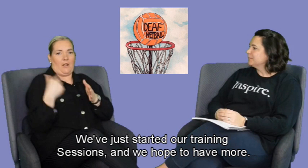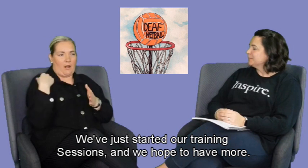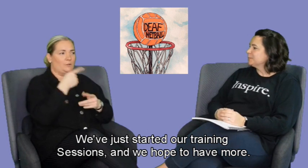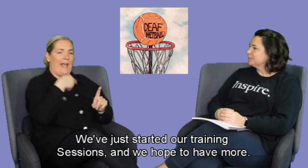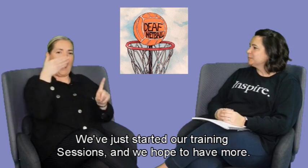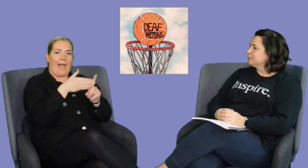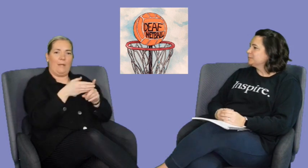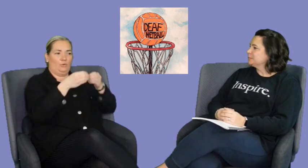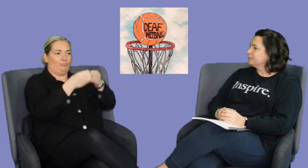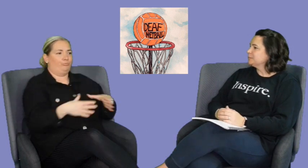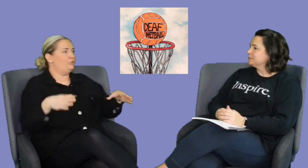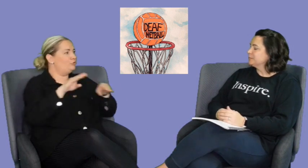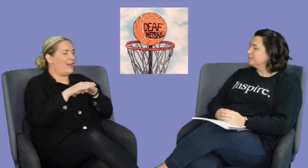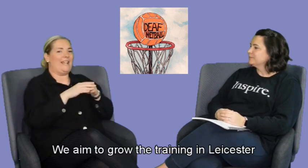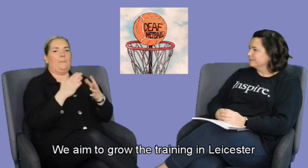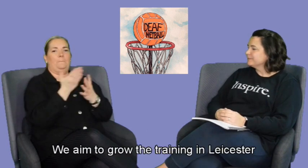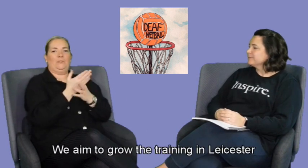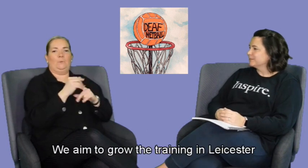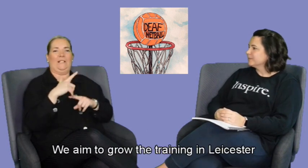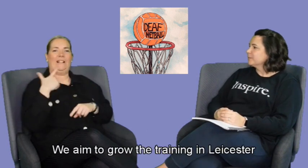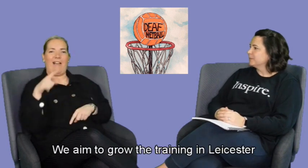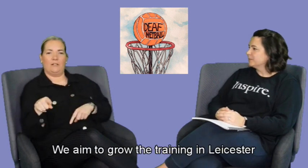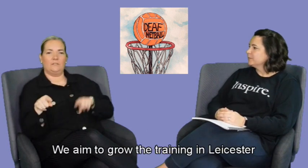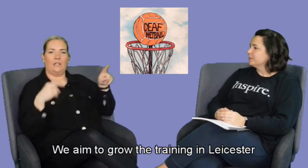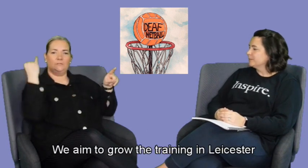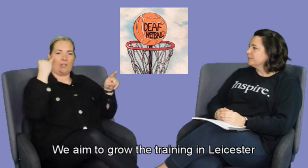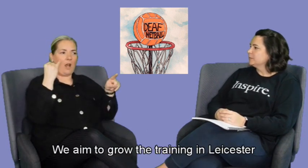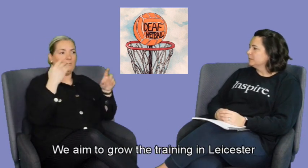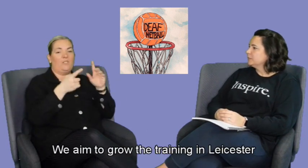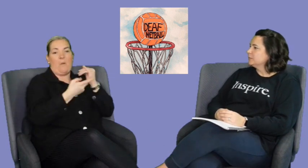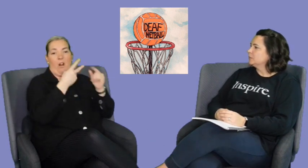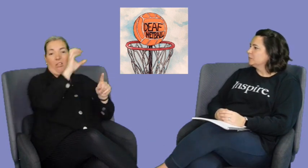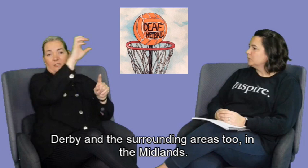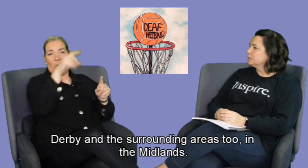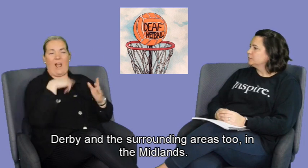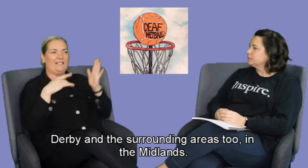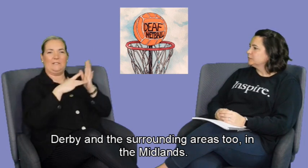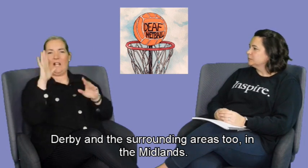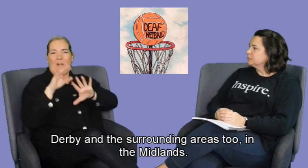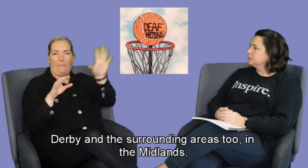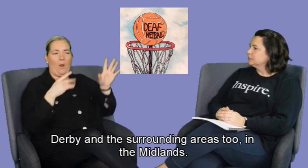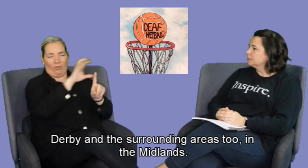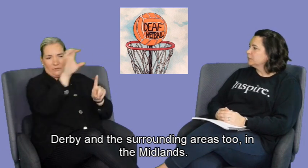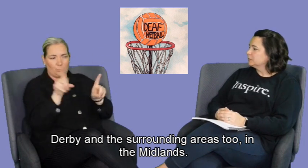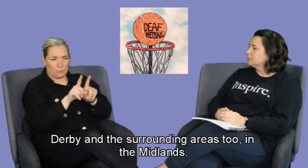have more. We aim to grow the training in Leicester, Derby and the surrounding areas too in the